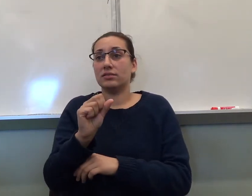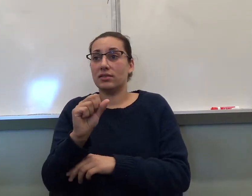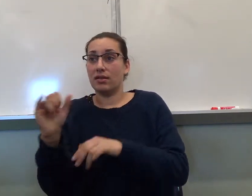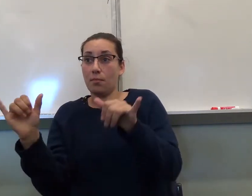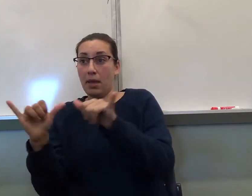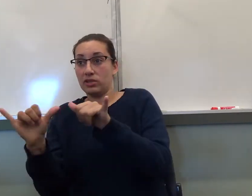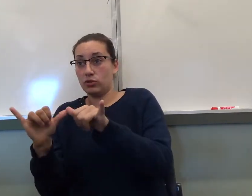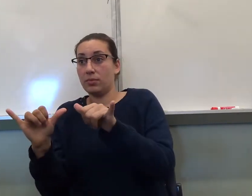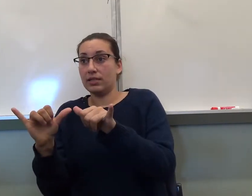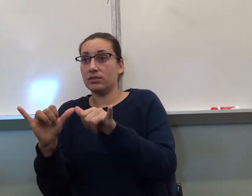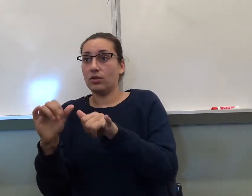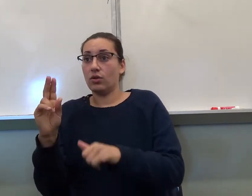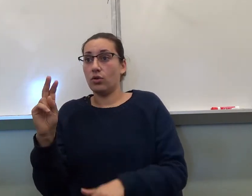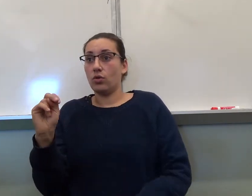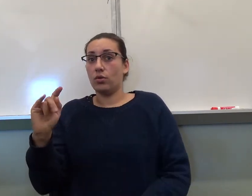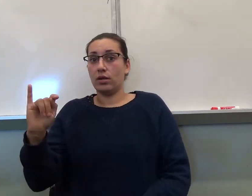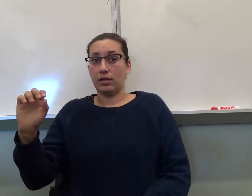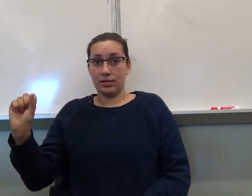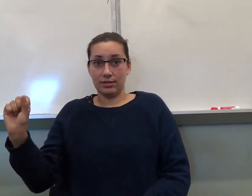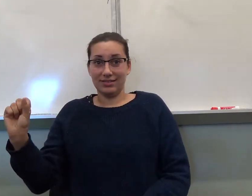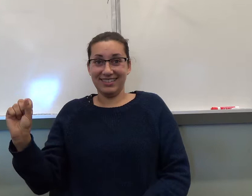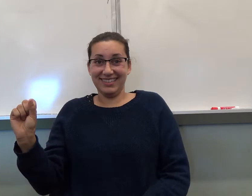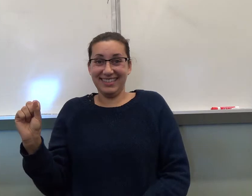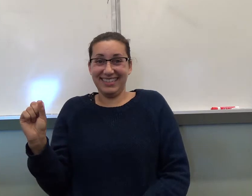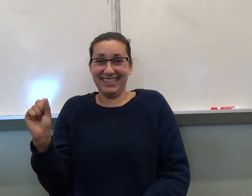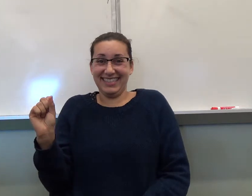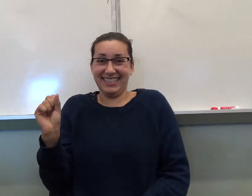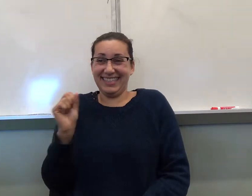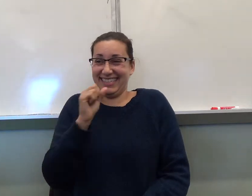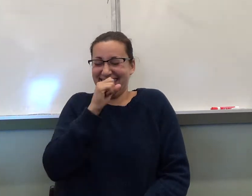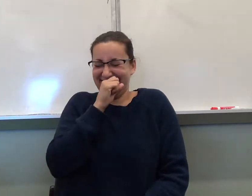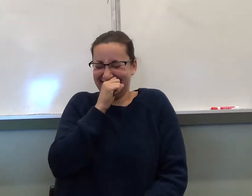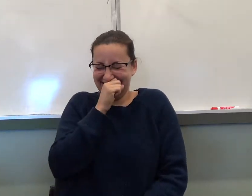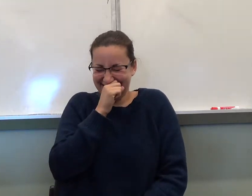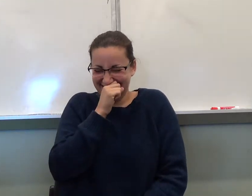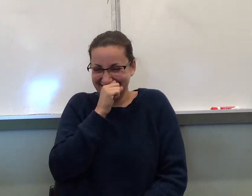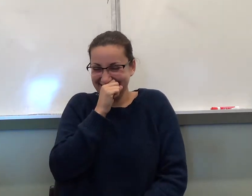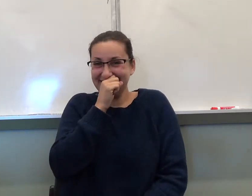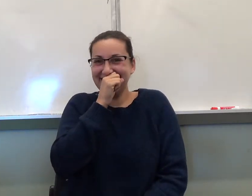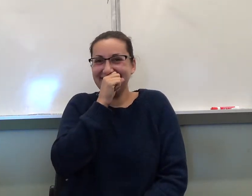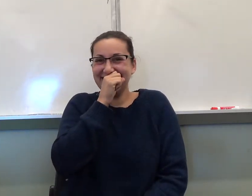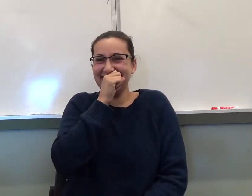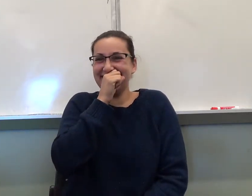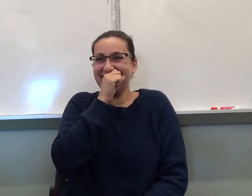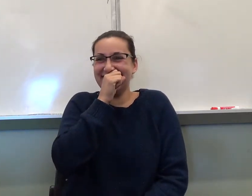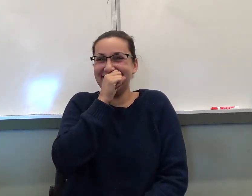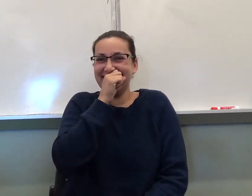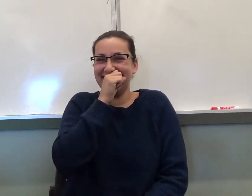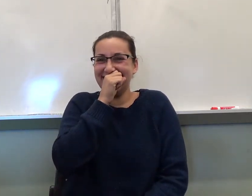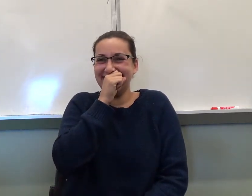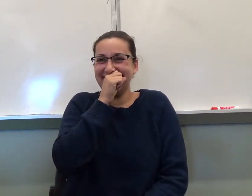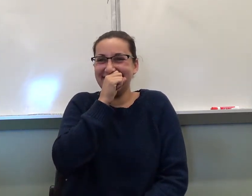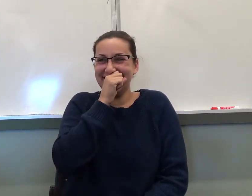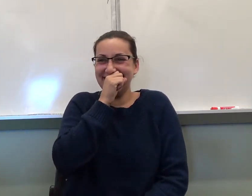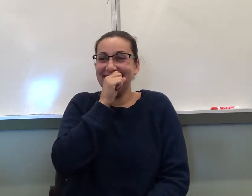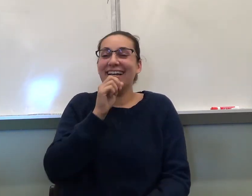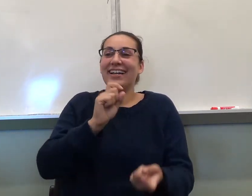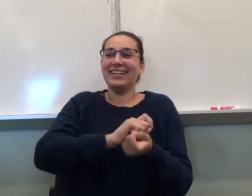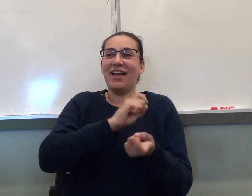go from one unit to another. The conversion factor is often very different from another problem.